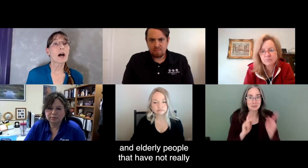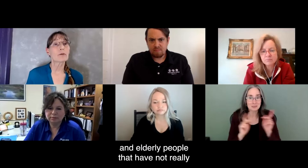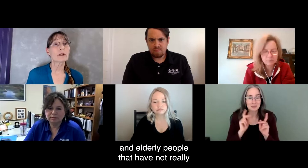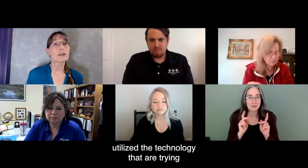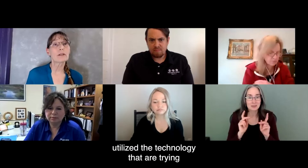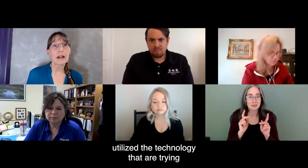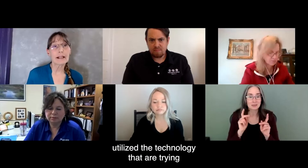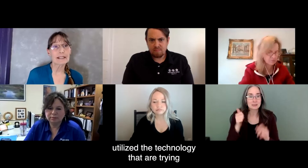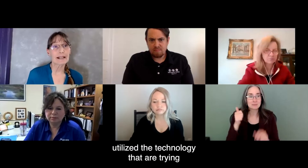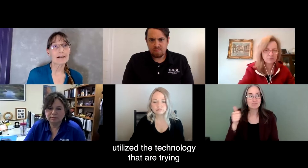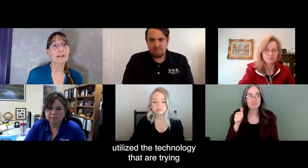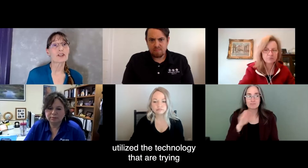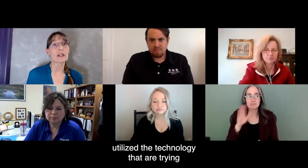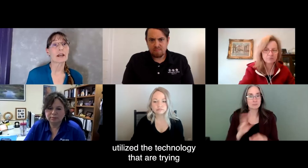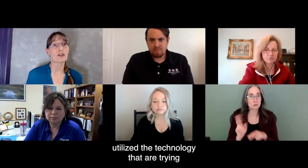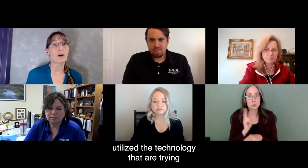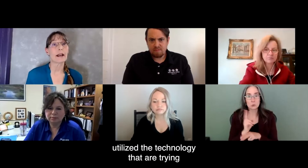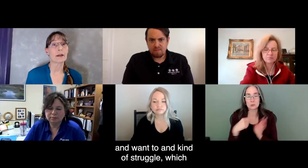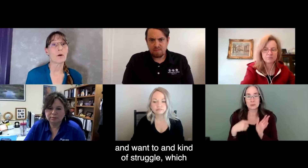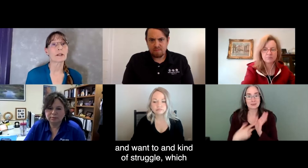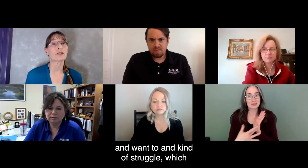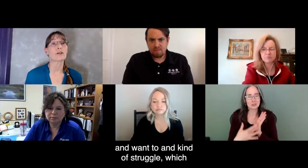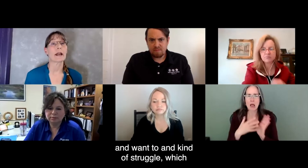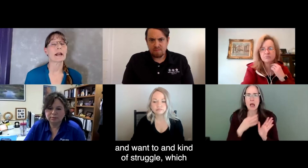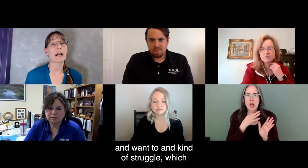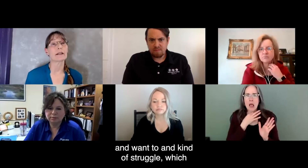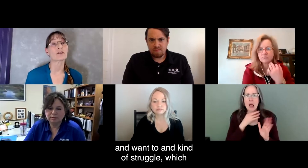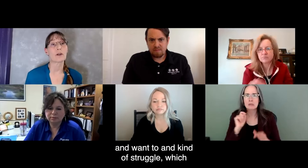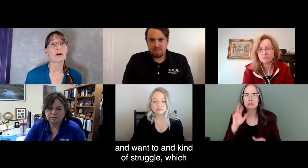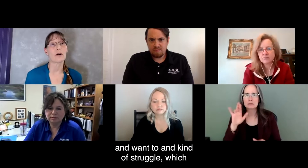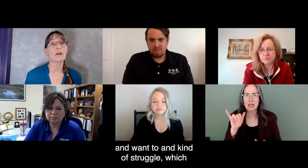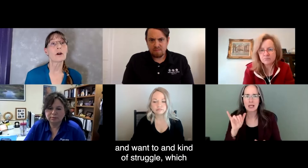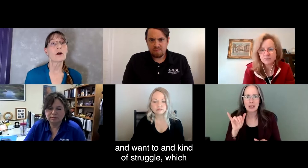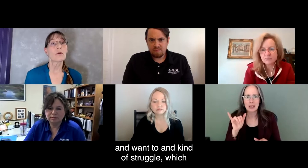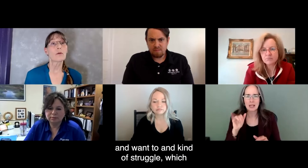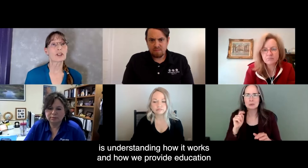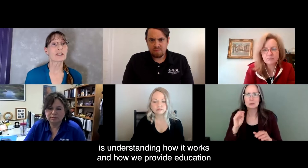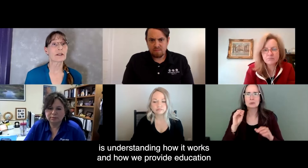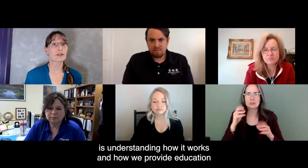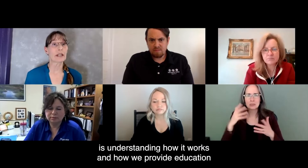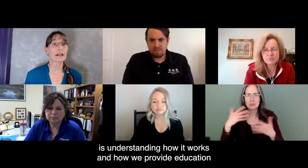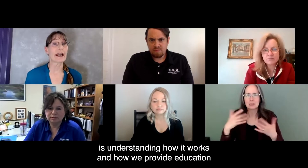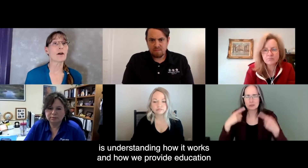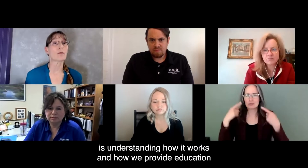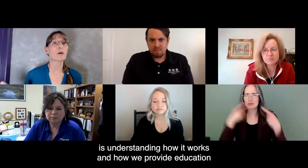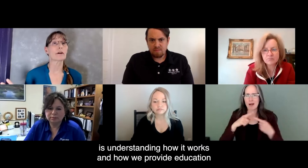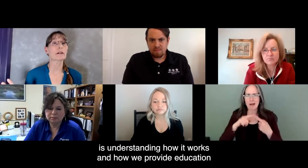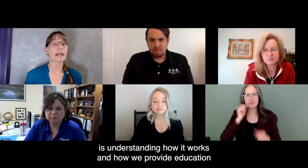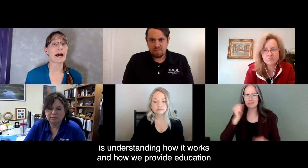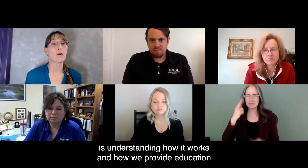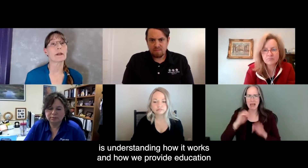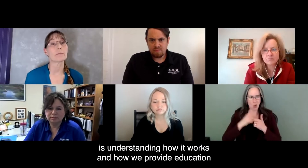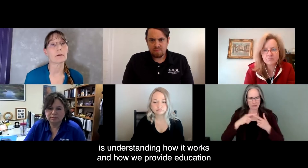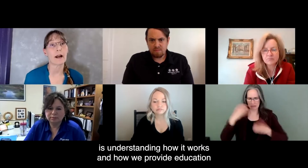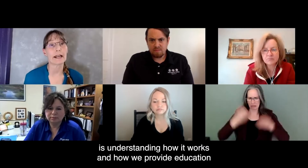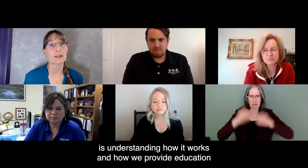have not really utilized the technology, that are trying and want to, and kind of struggle with just understanding how it works and